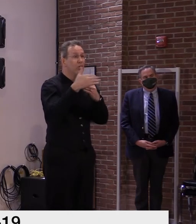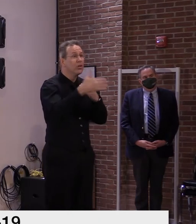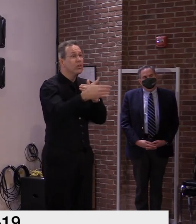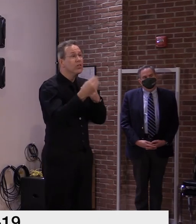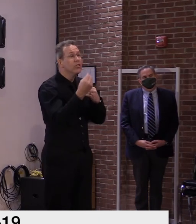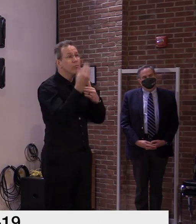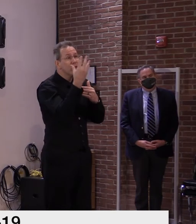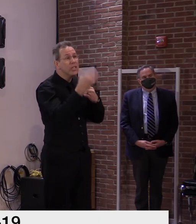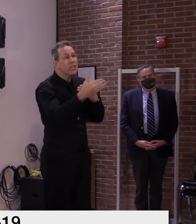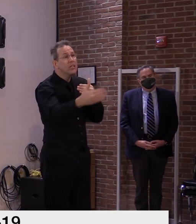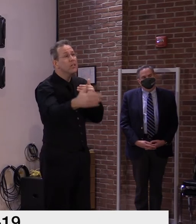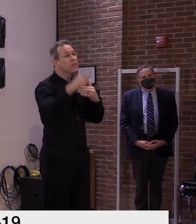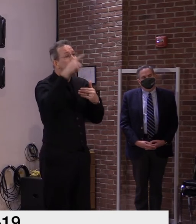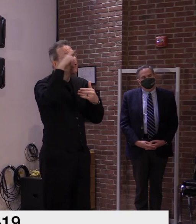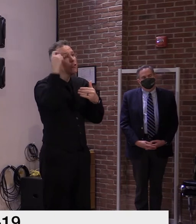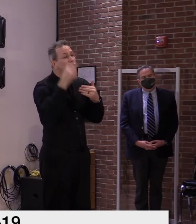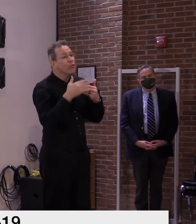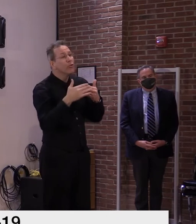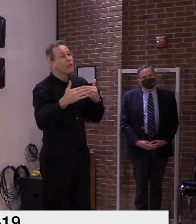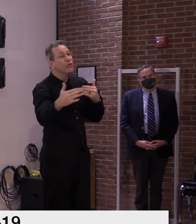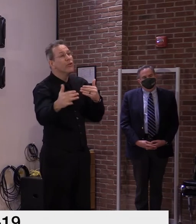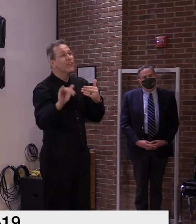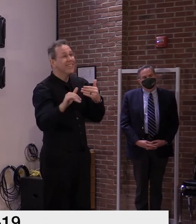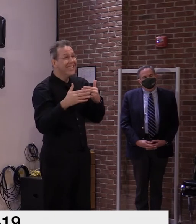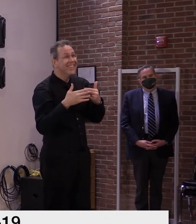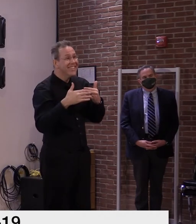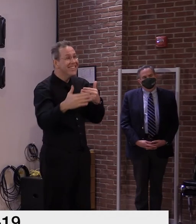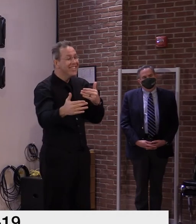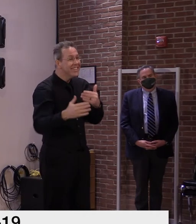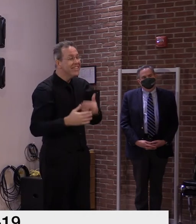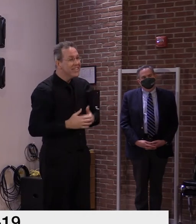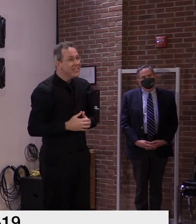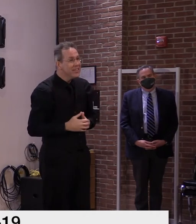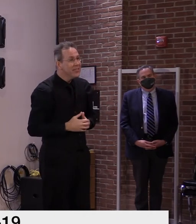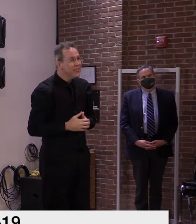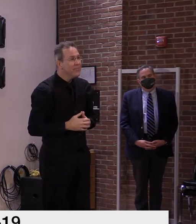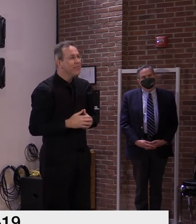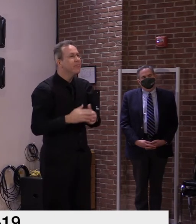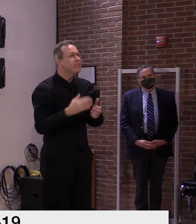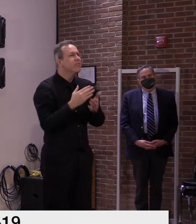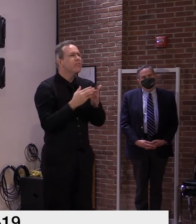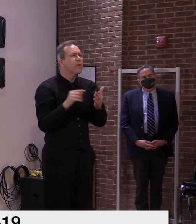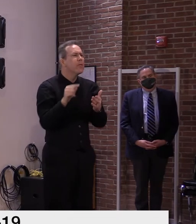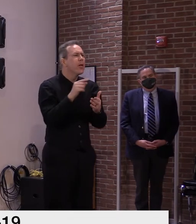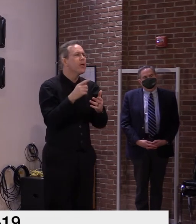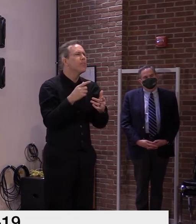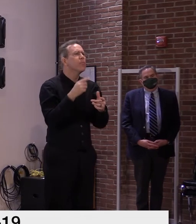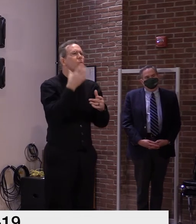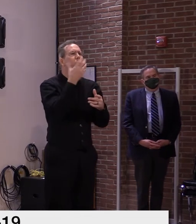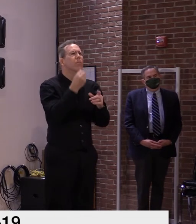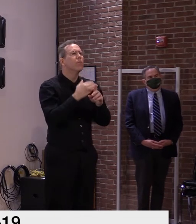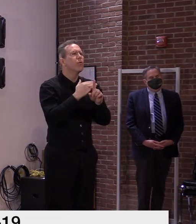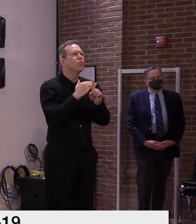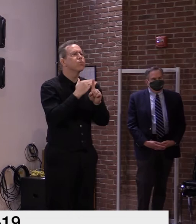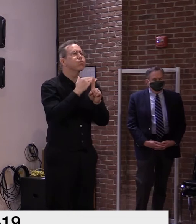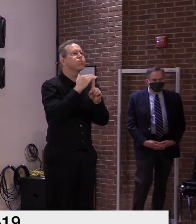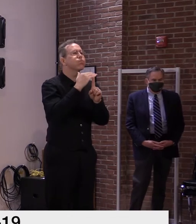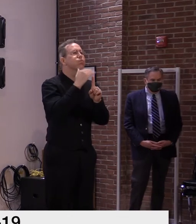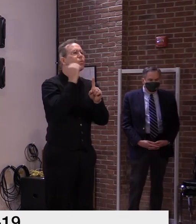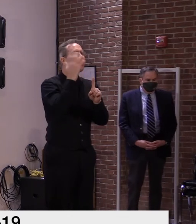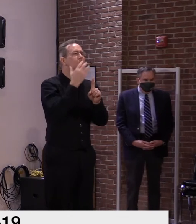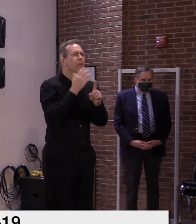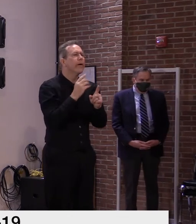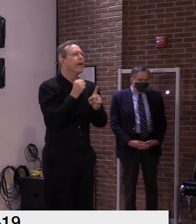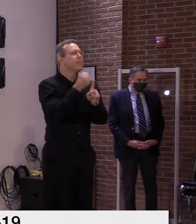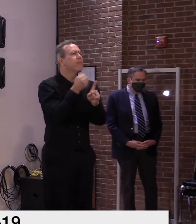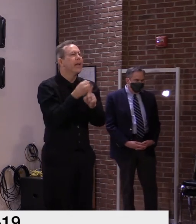there is a belief that some of that seasonality will have an impact due to temperature and humidity considerations on the